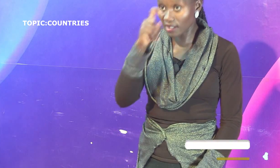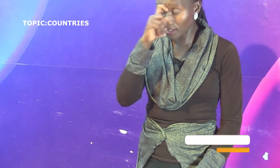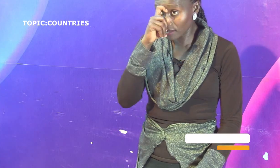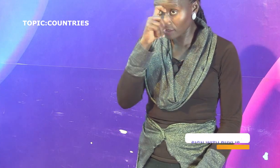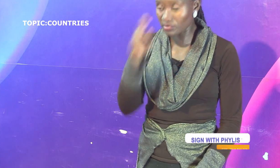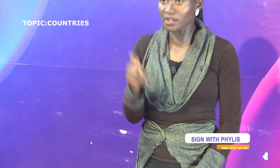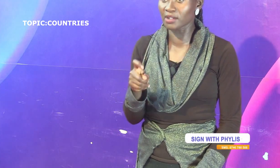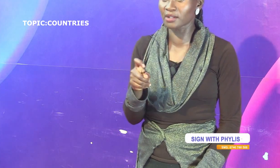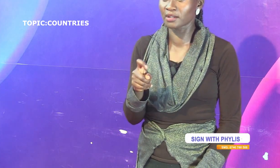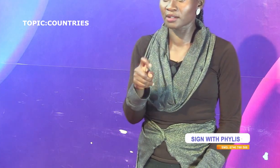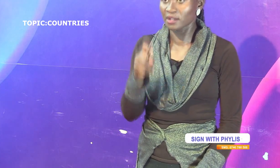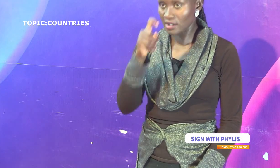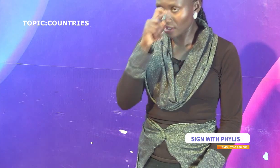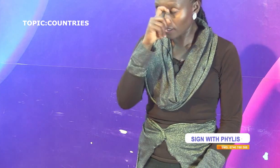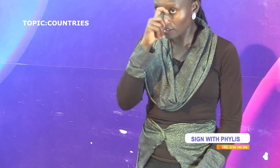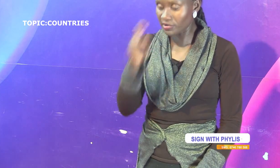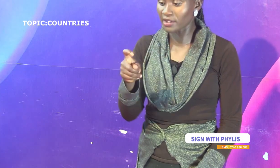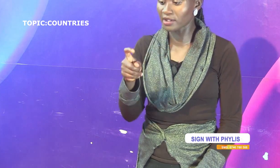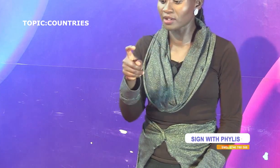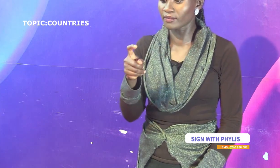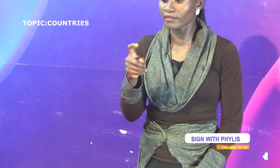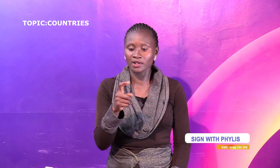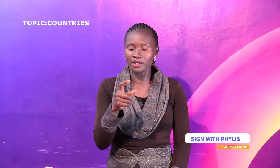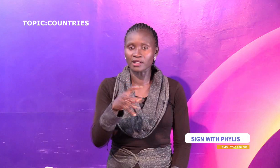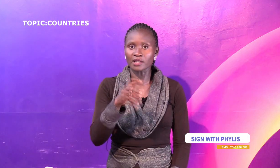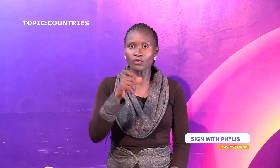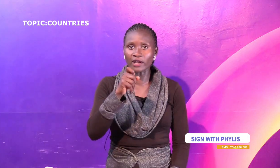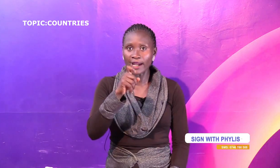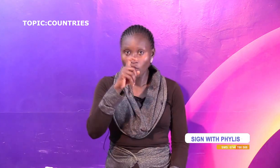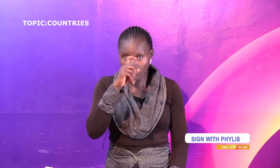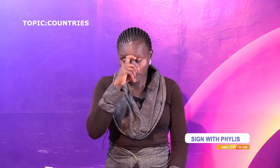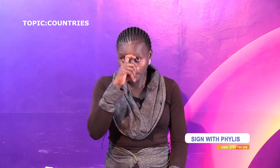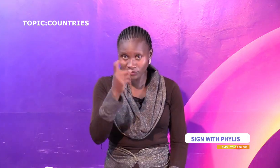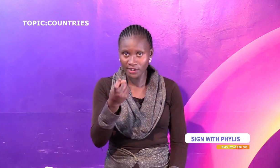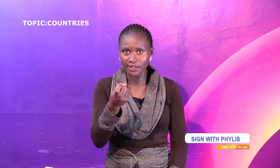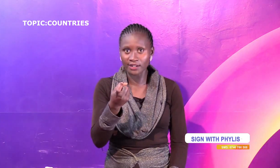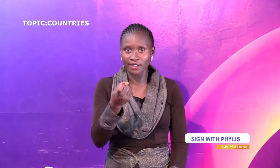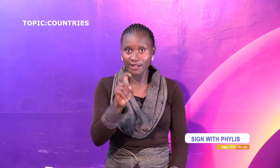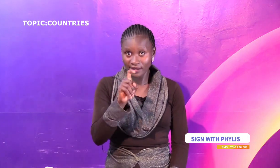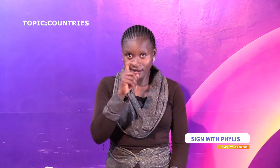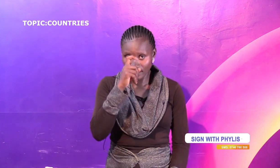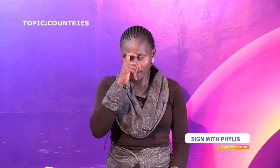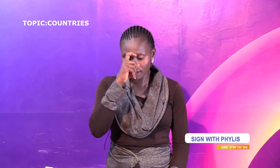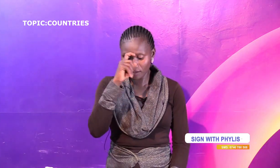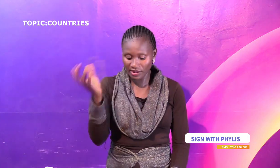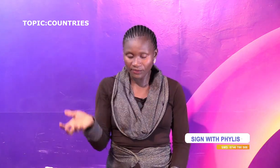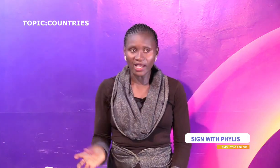Egypt, Egypt. The sons of Pharaoh, Egypt, Egypt. And then